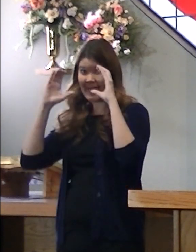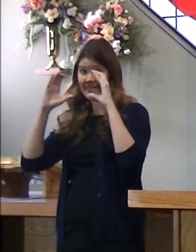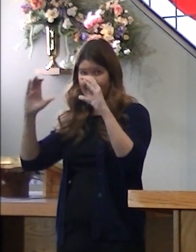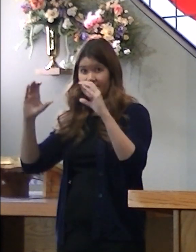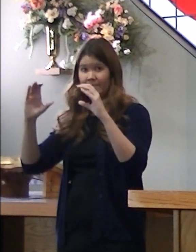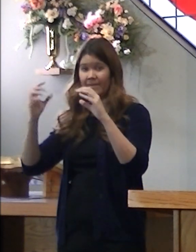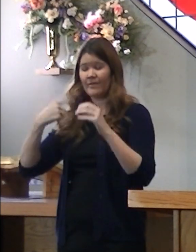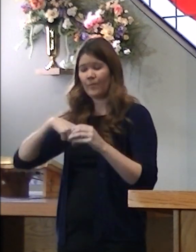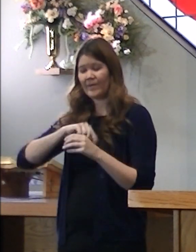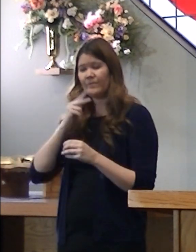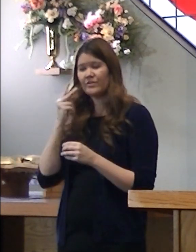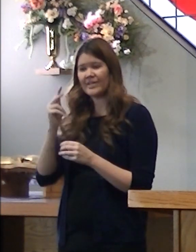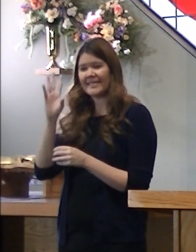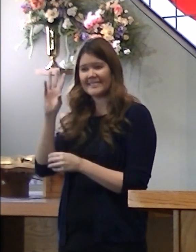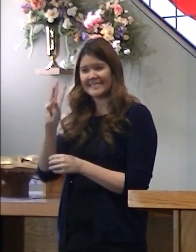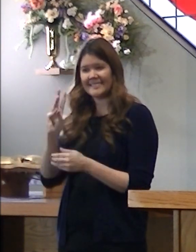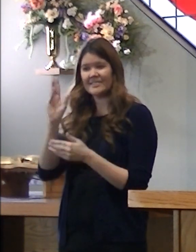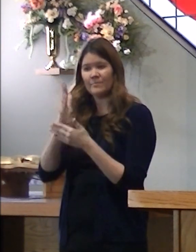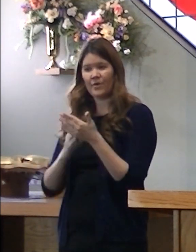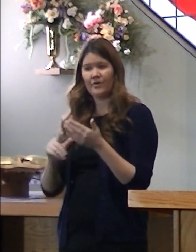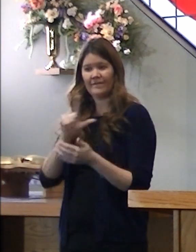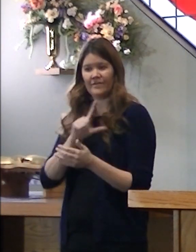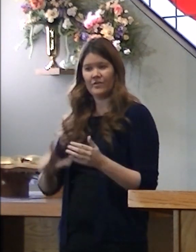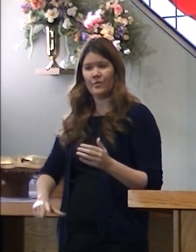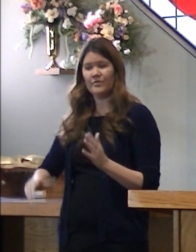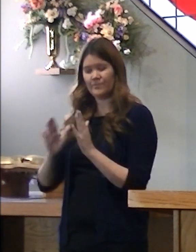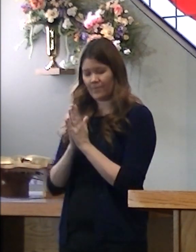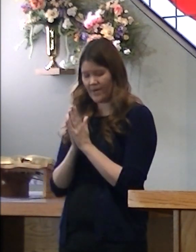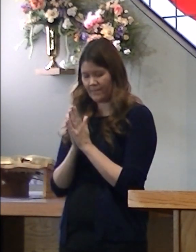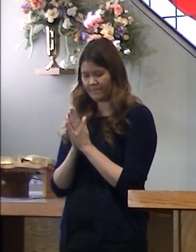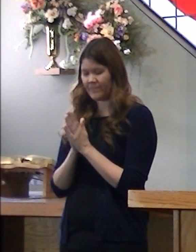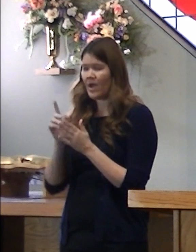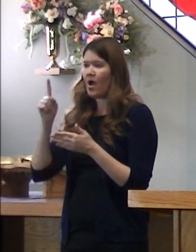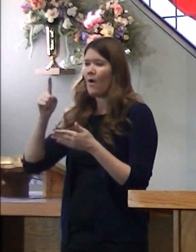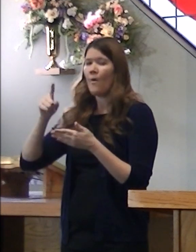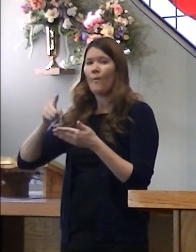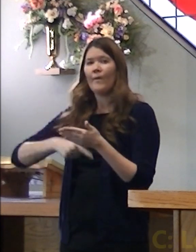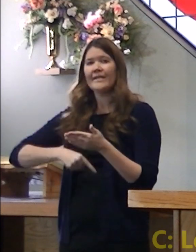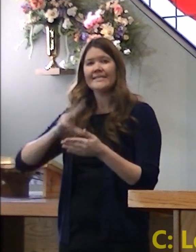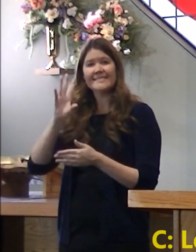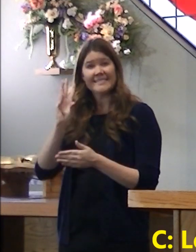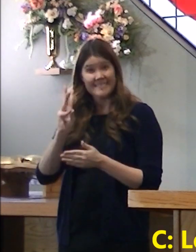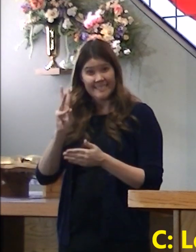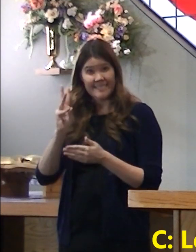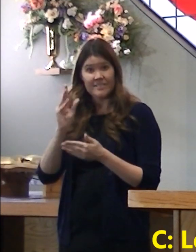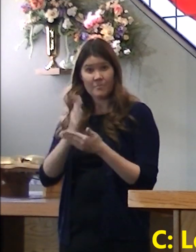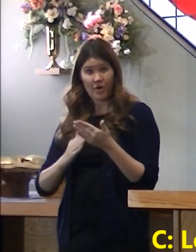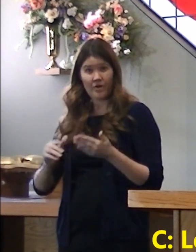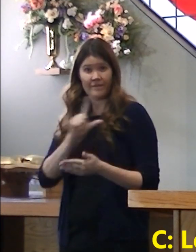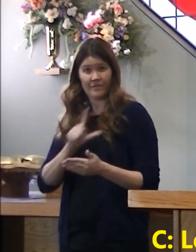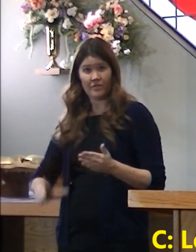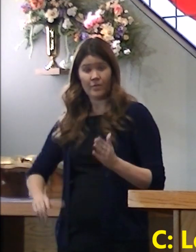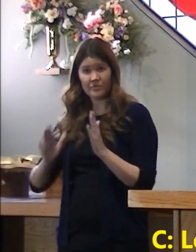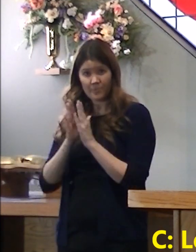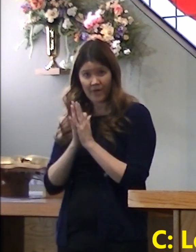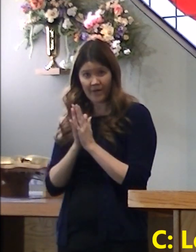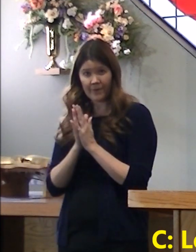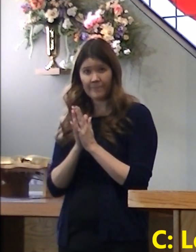sixth petition of the Lord's Prayer. What is the sixth petition of the Lord's